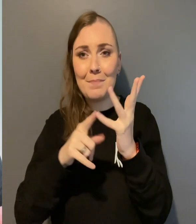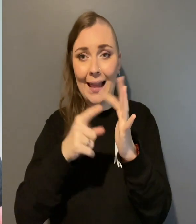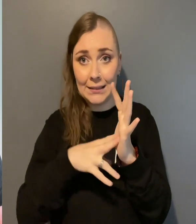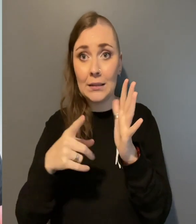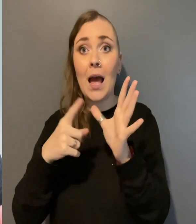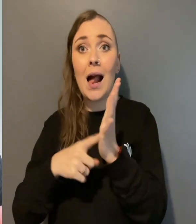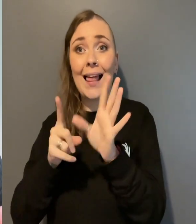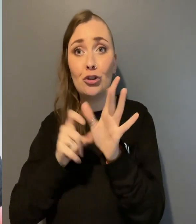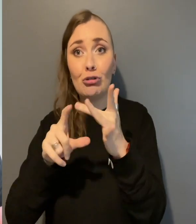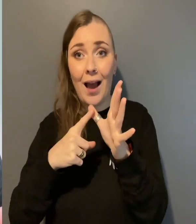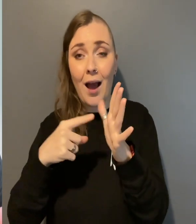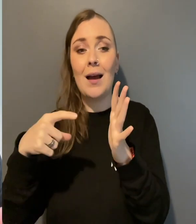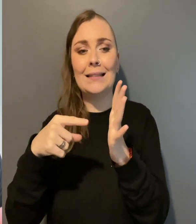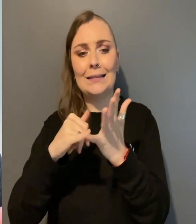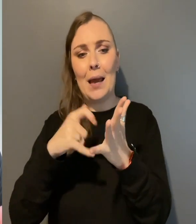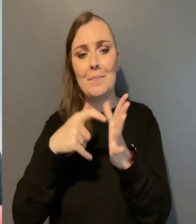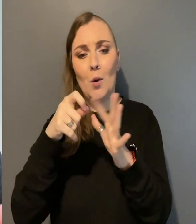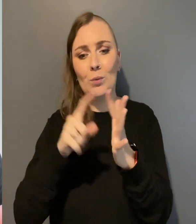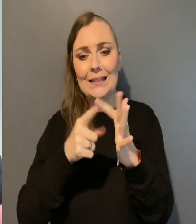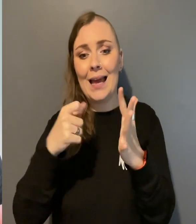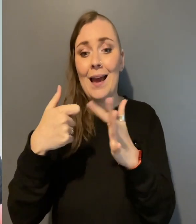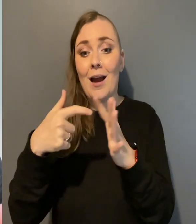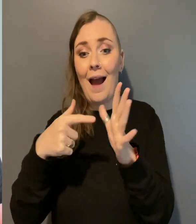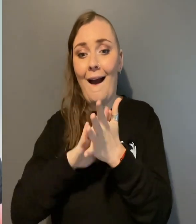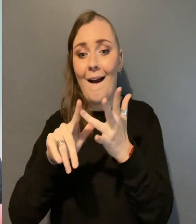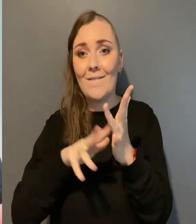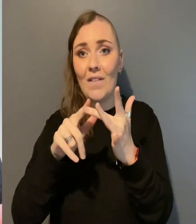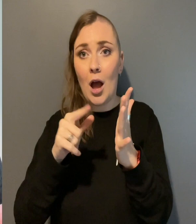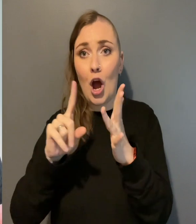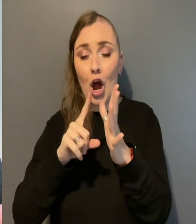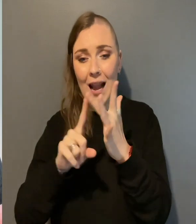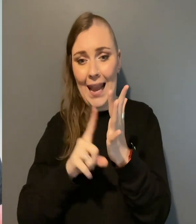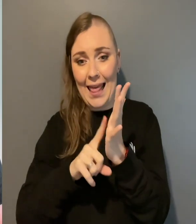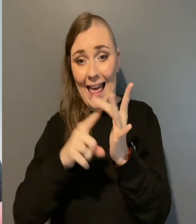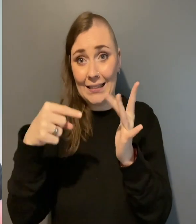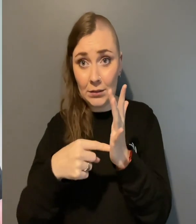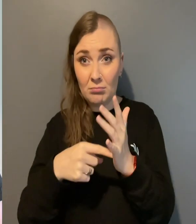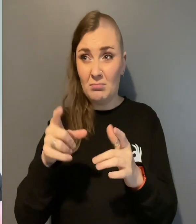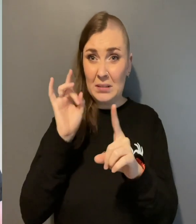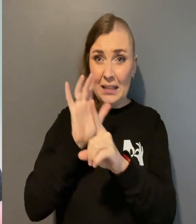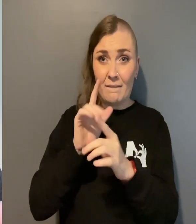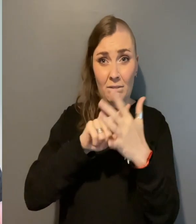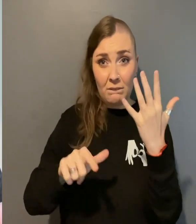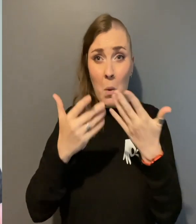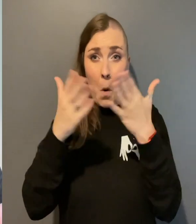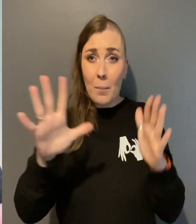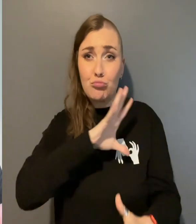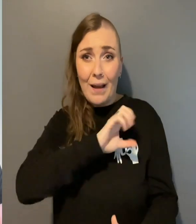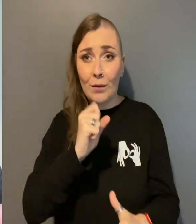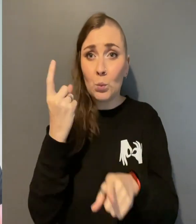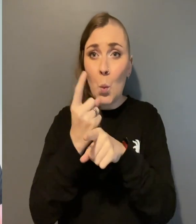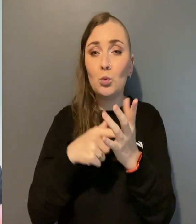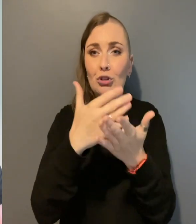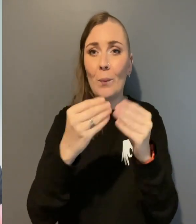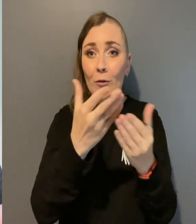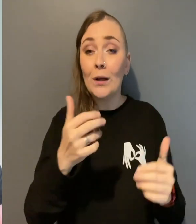Staples and Kahava Lillette have openly and courageously prepared these talks to share with you enjoy